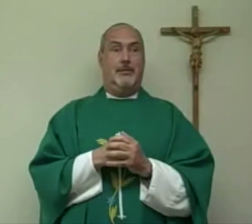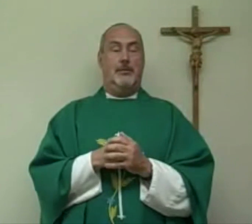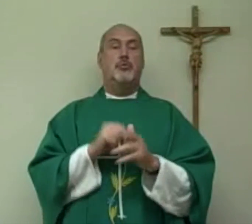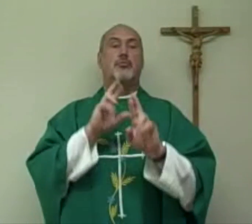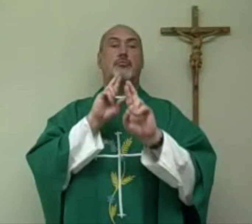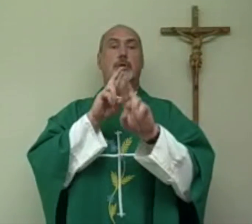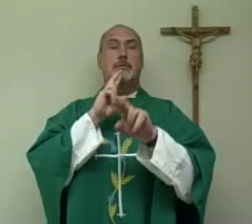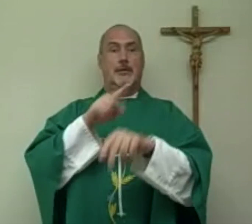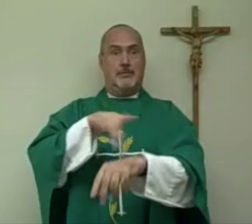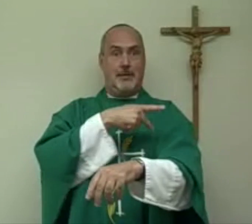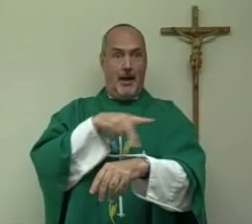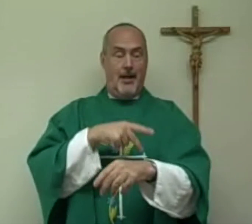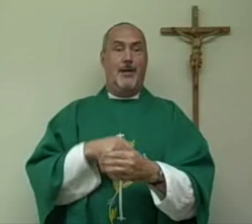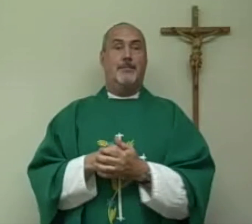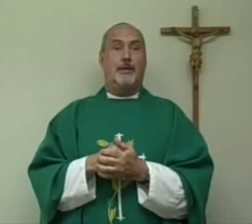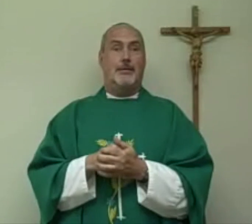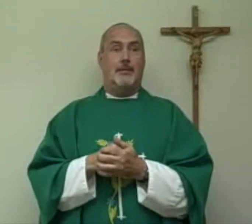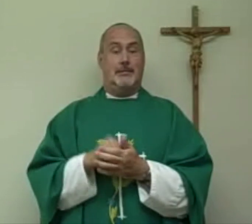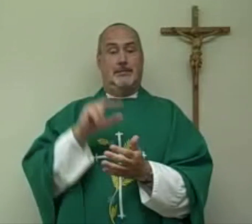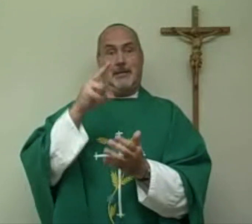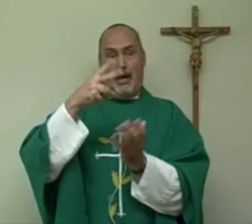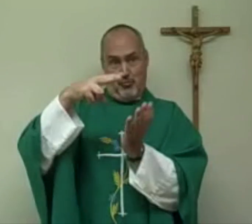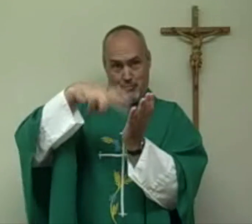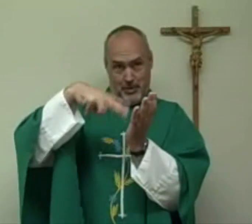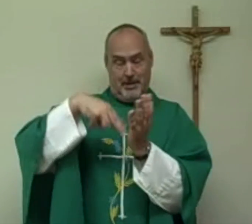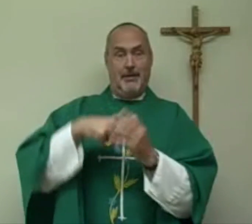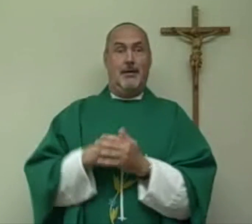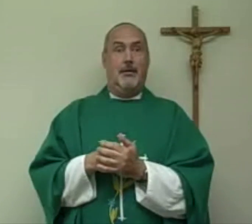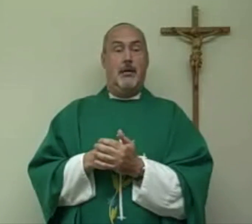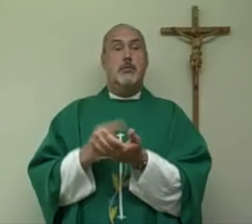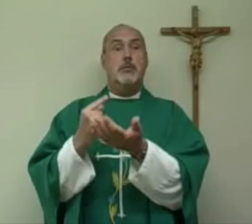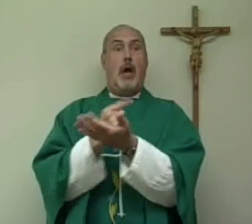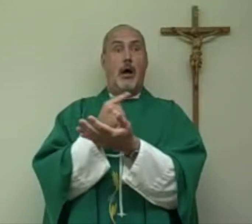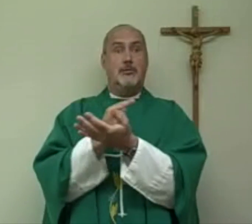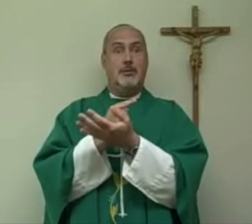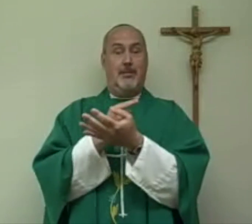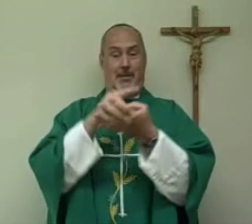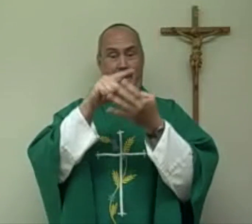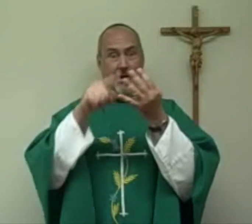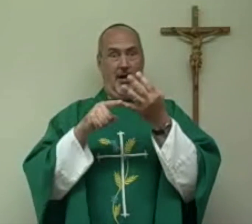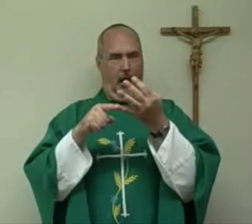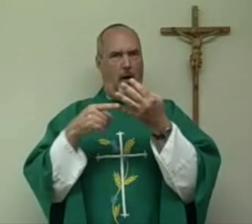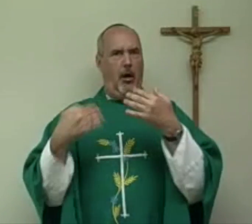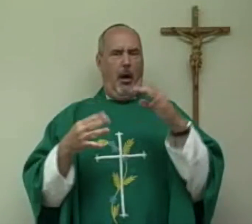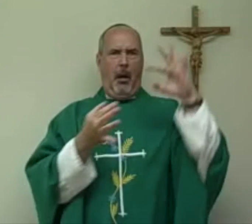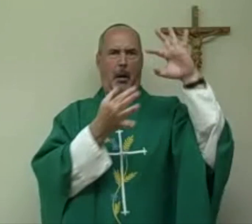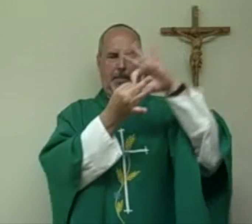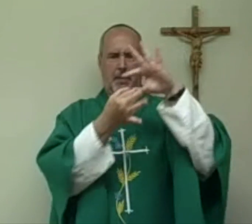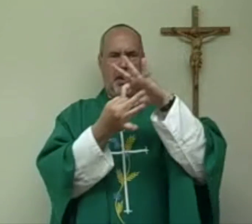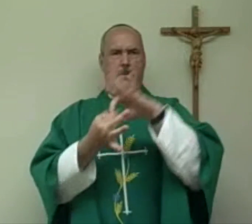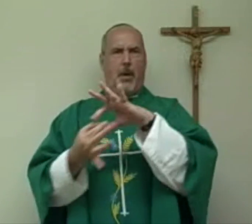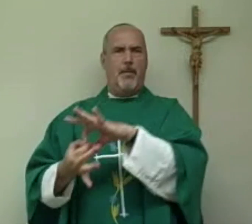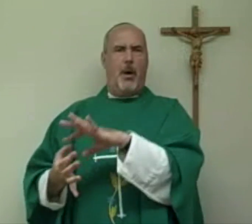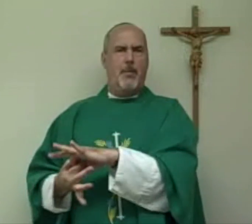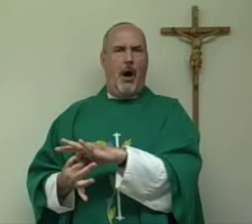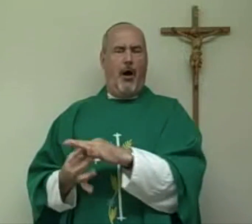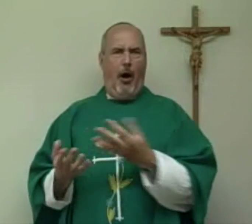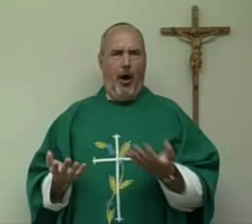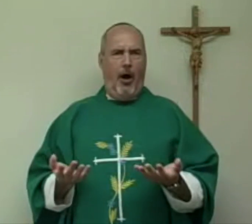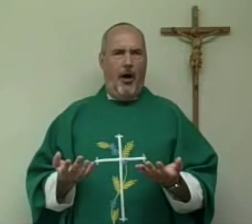For today, we have the reading, the responsorial psalm, the second reading, and then the gospel. And they